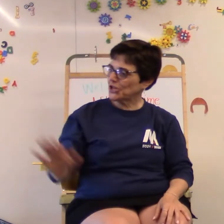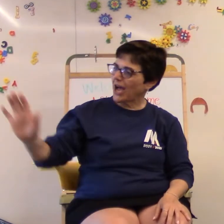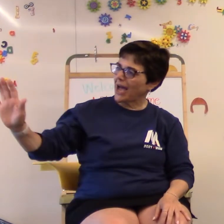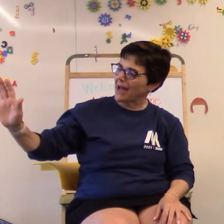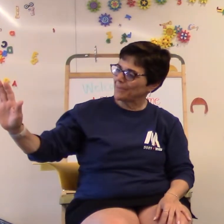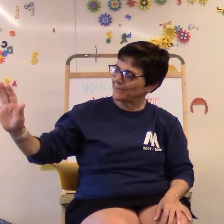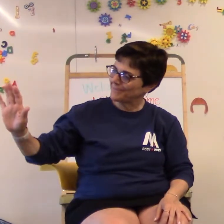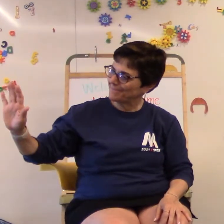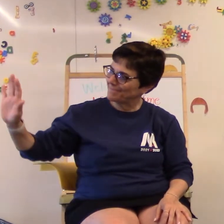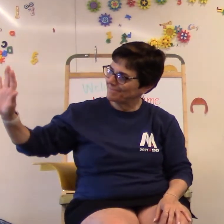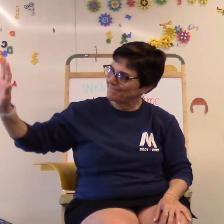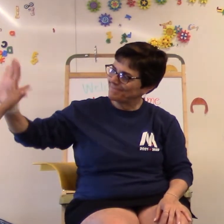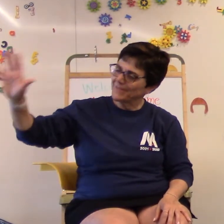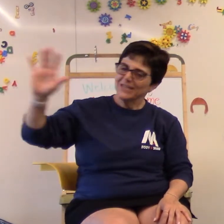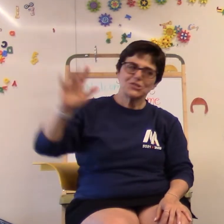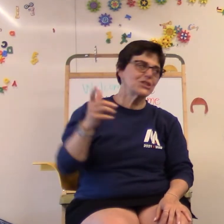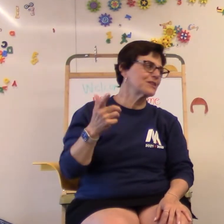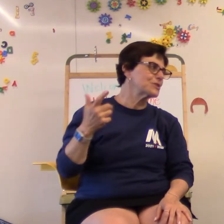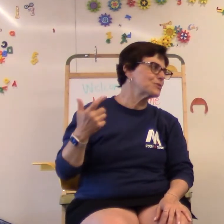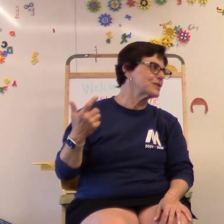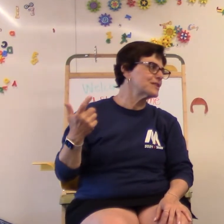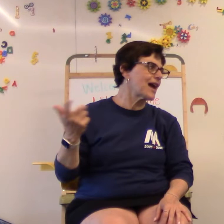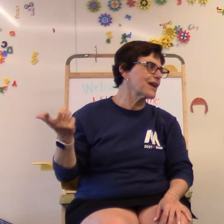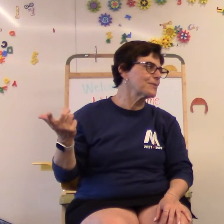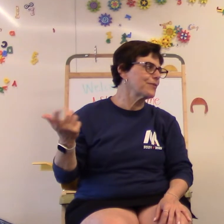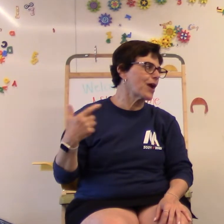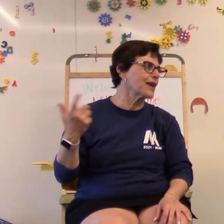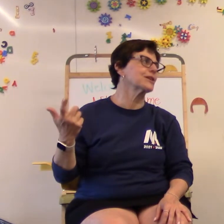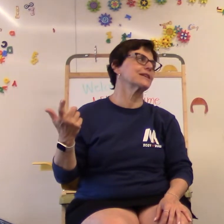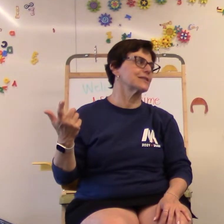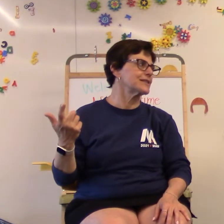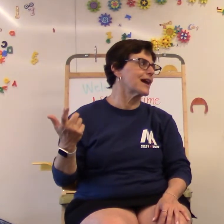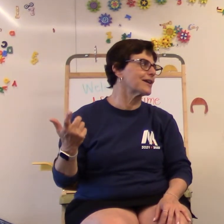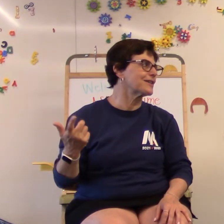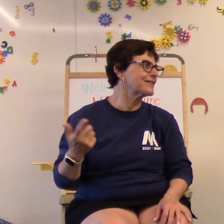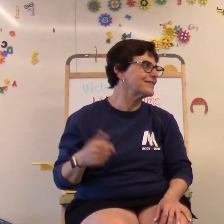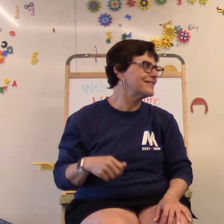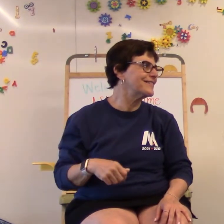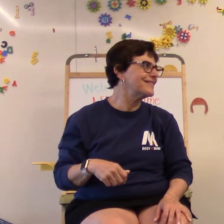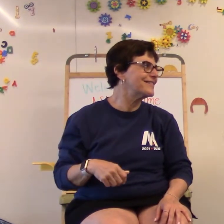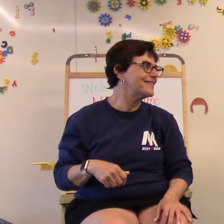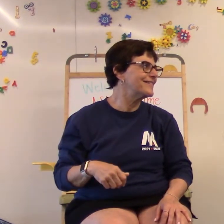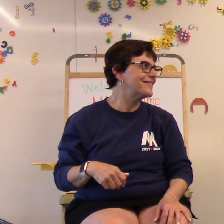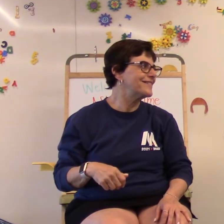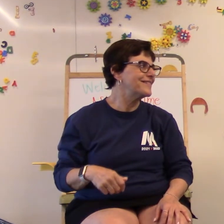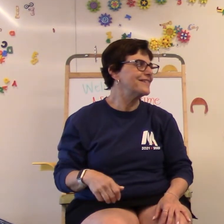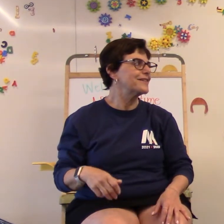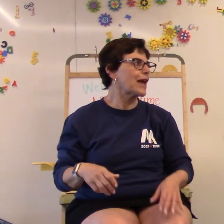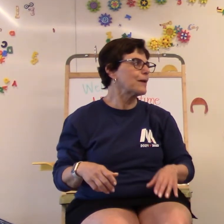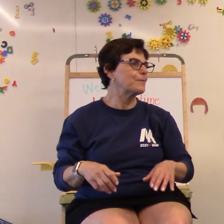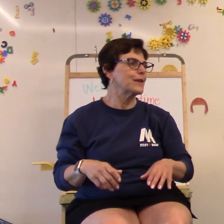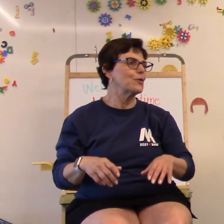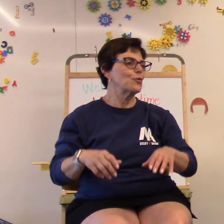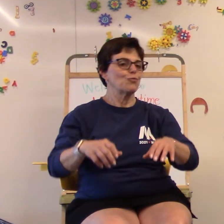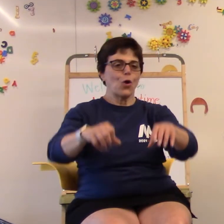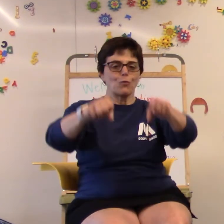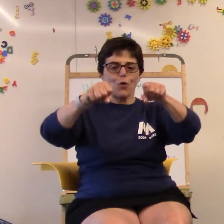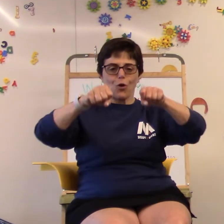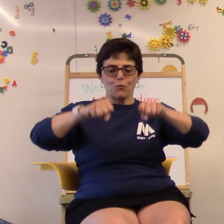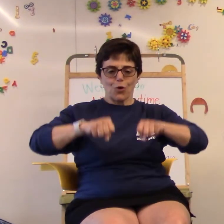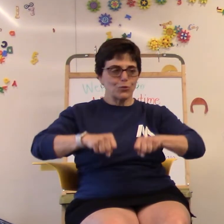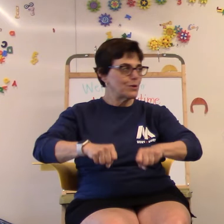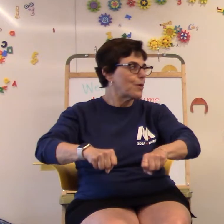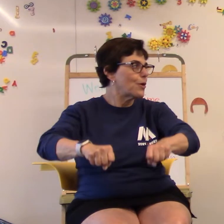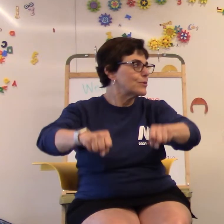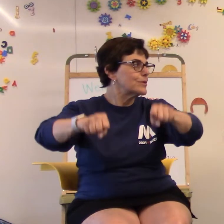Good job. Perfect. She was doing the tiger before I could get to the tiger. Okay. Row,